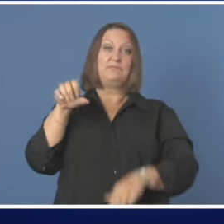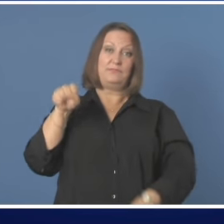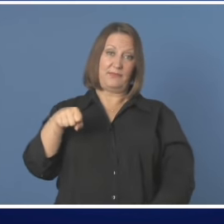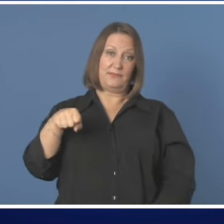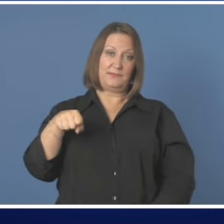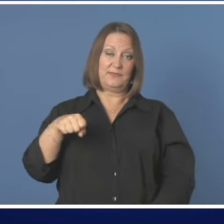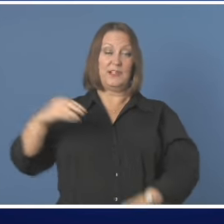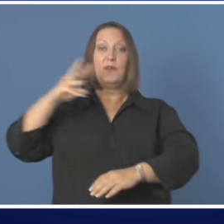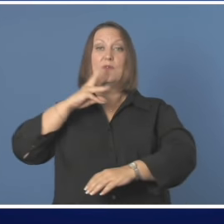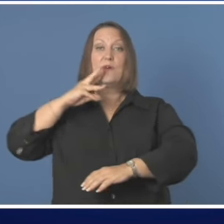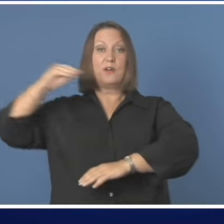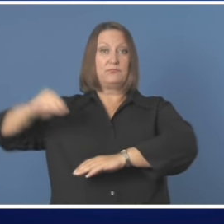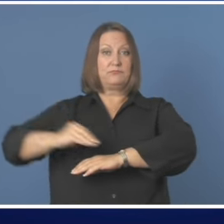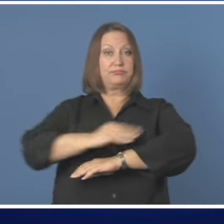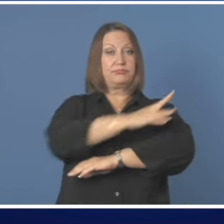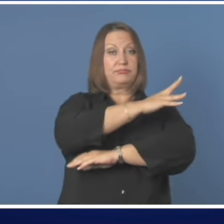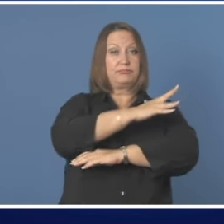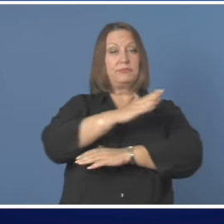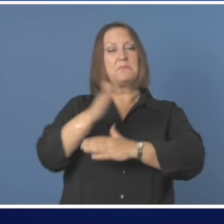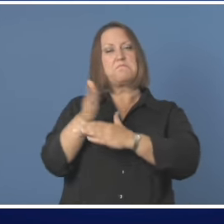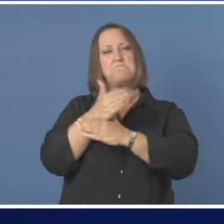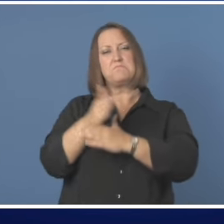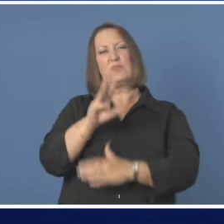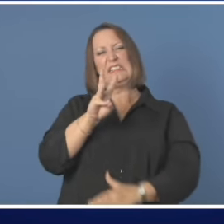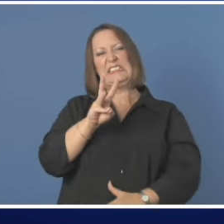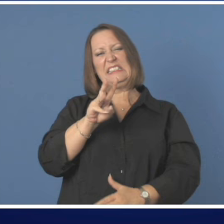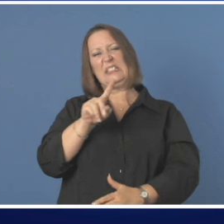Storm surge 6 to 8 feet.